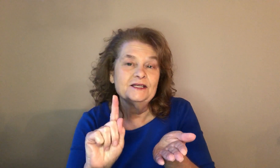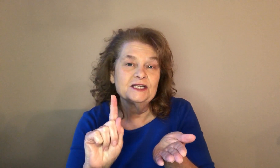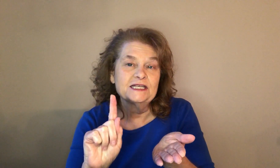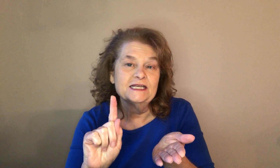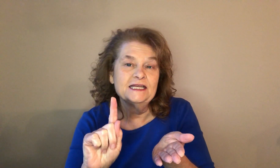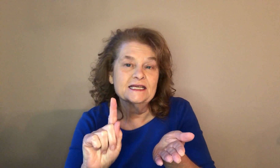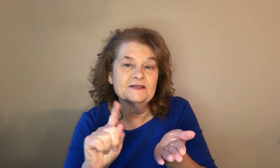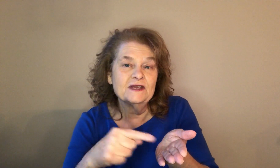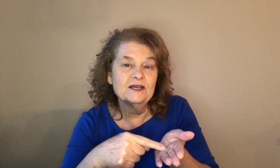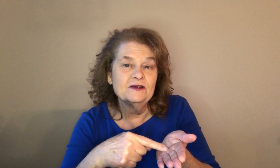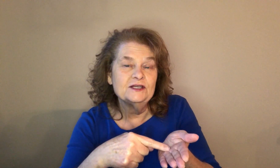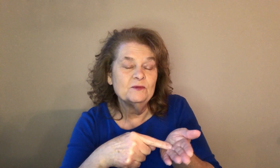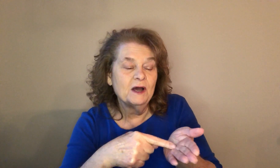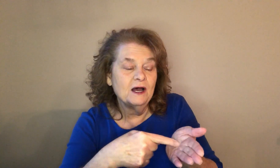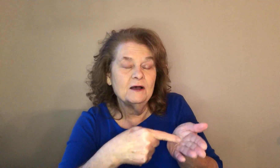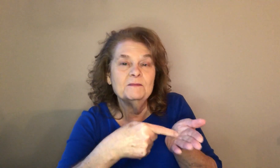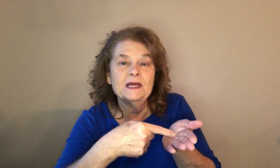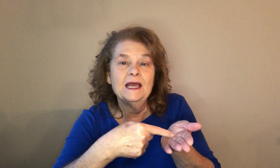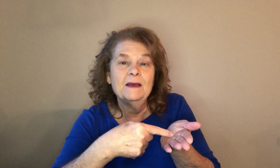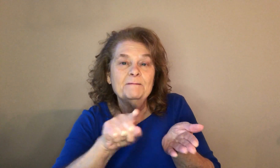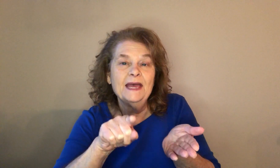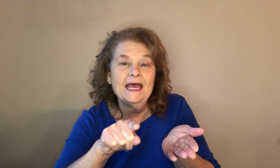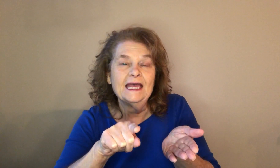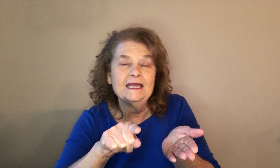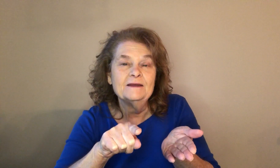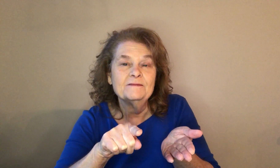Just index finger in your palm. Pay.